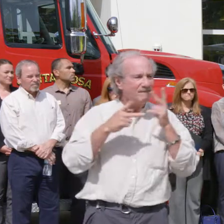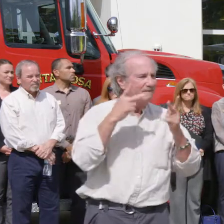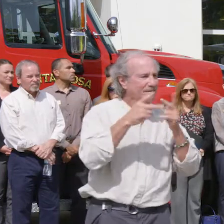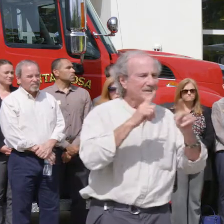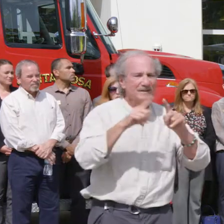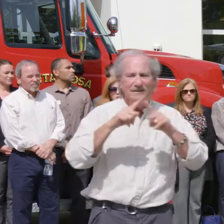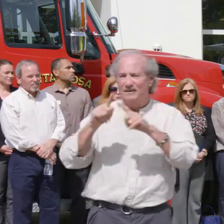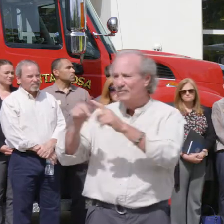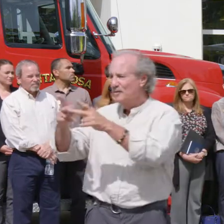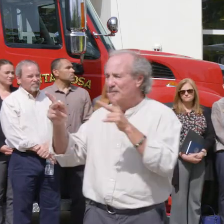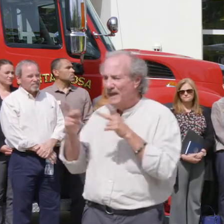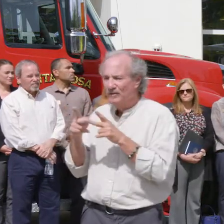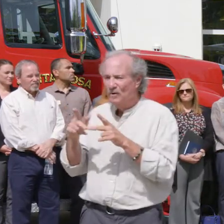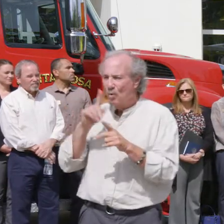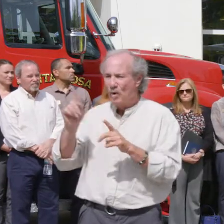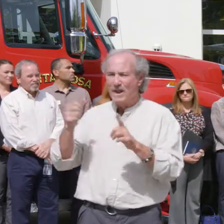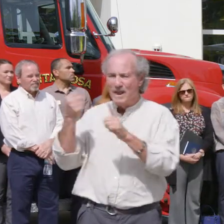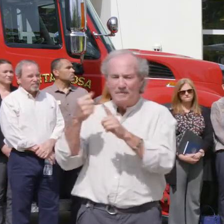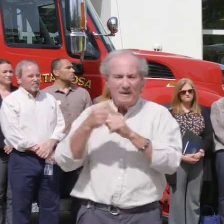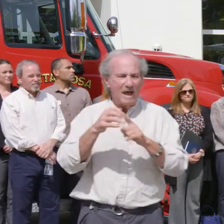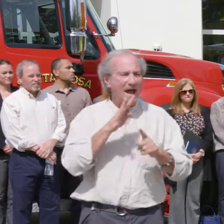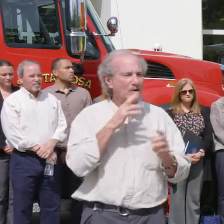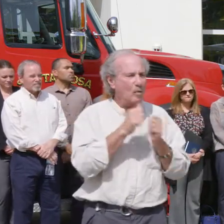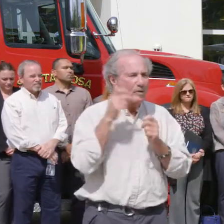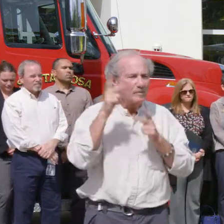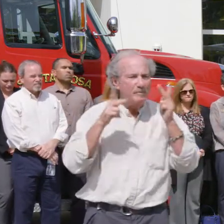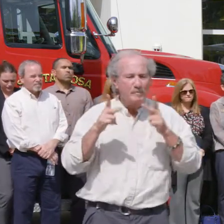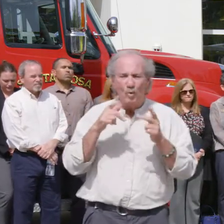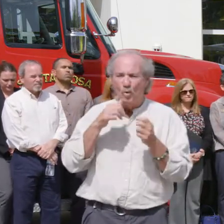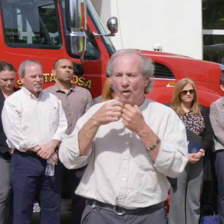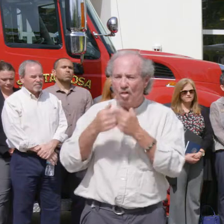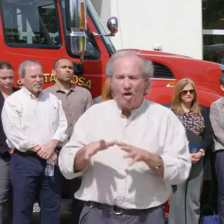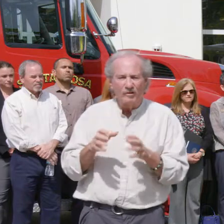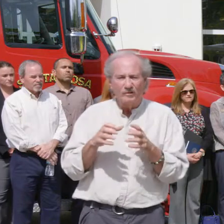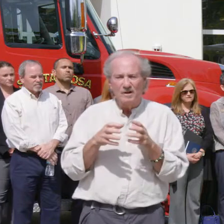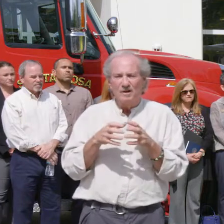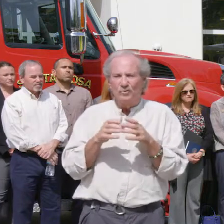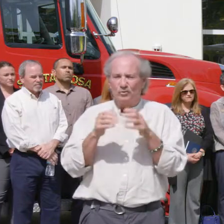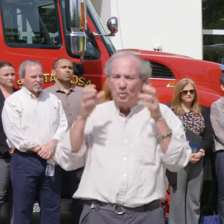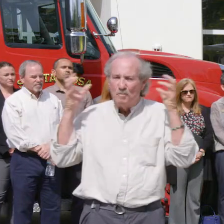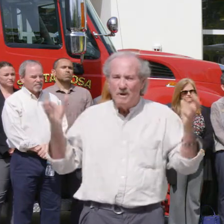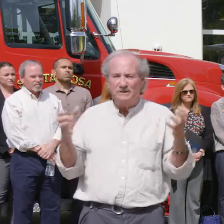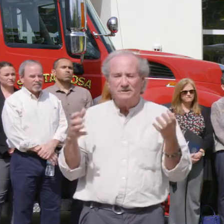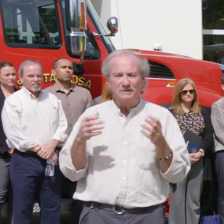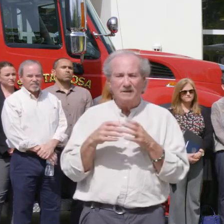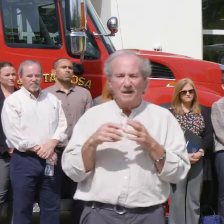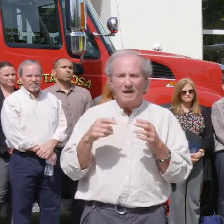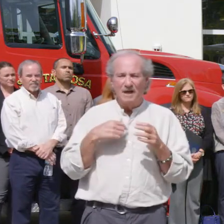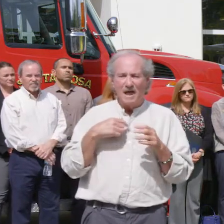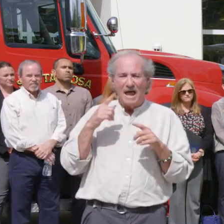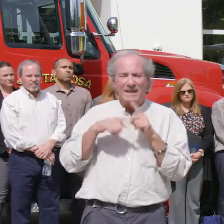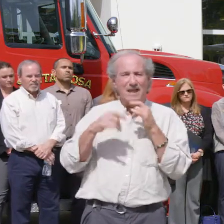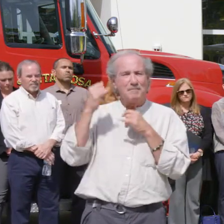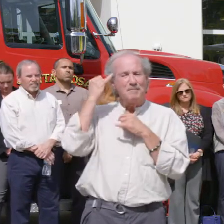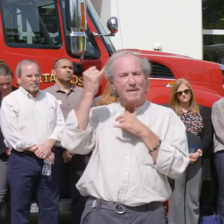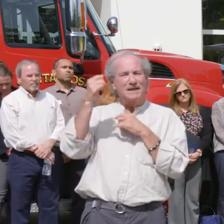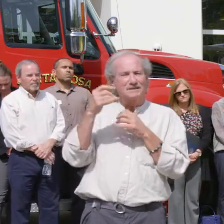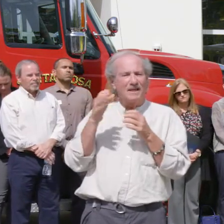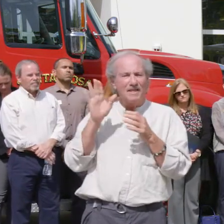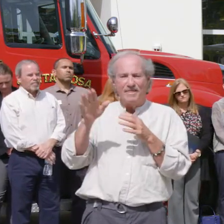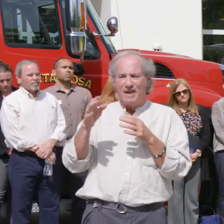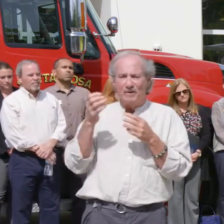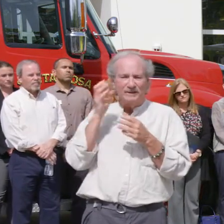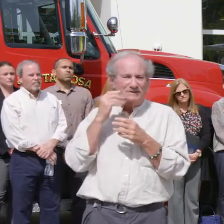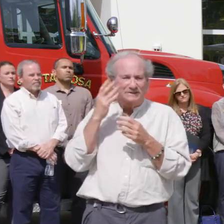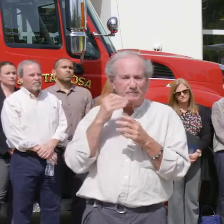impact areas and spoken with those who lost so much in this fire-ravaged region, and I cannot fathom the impact